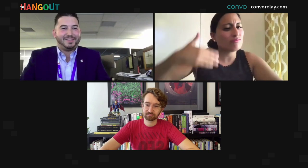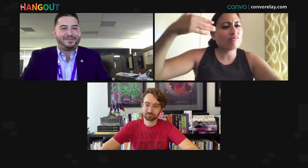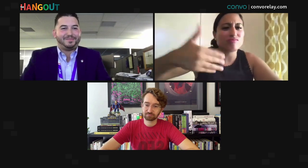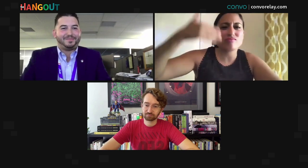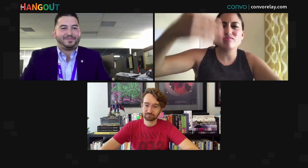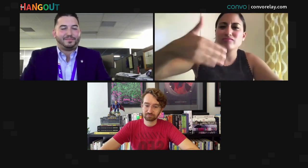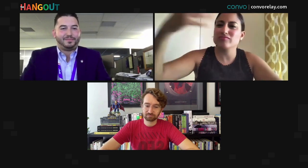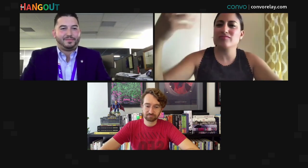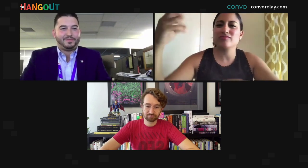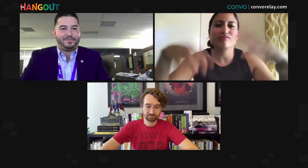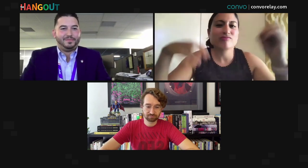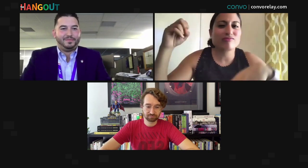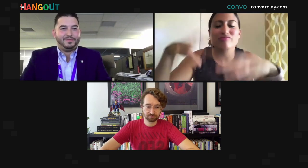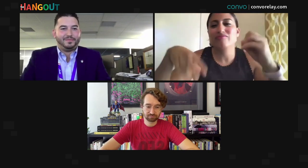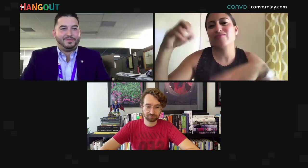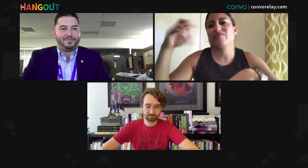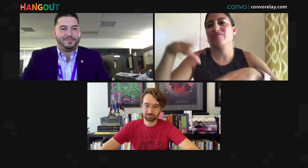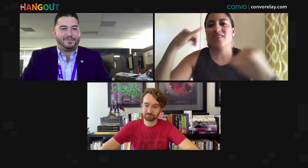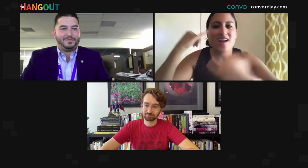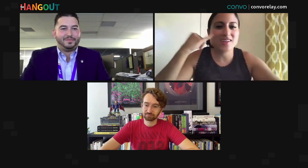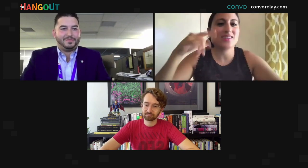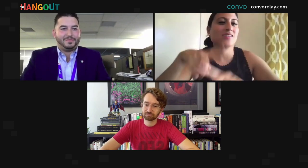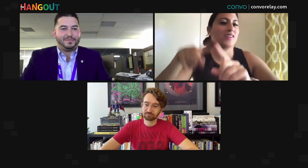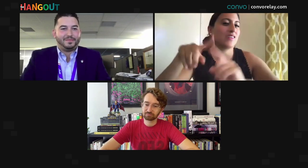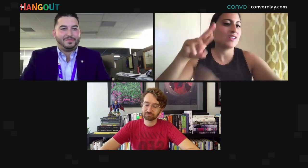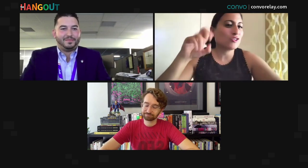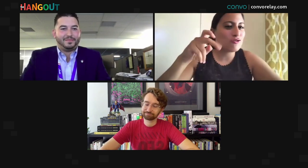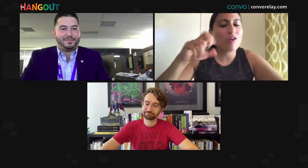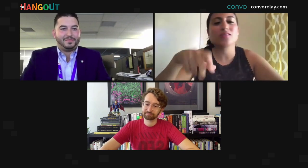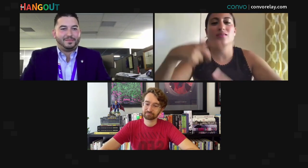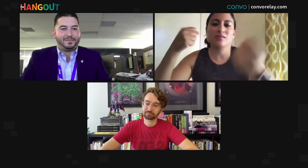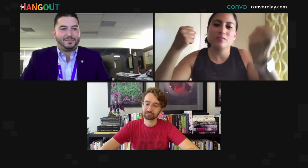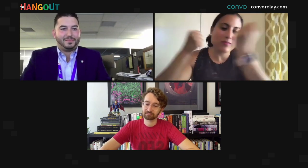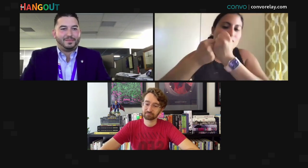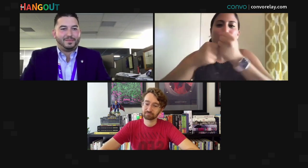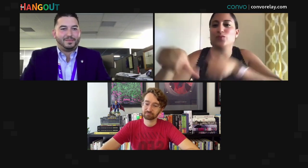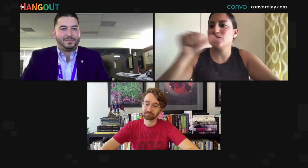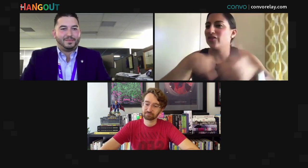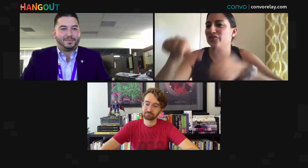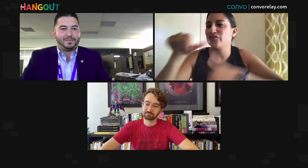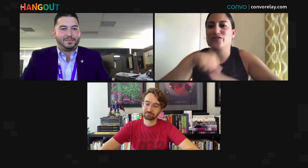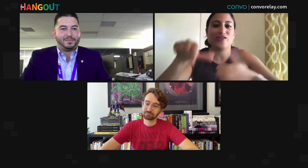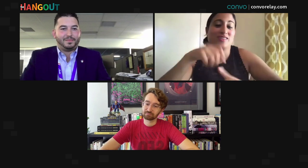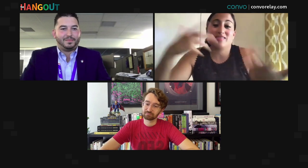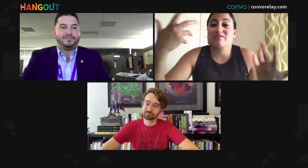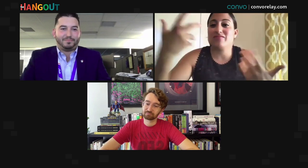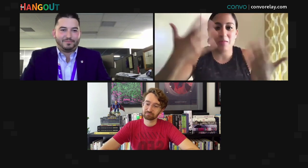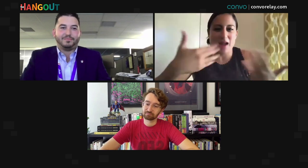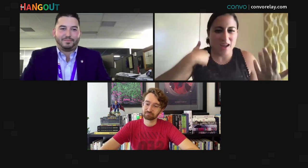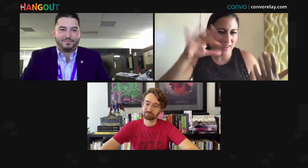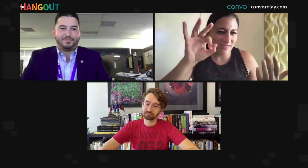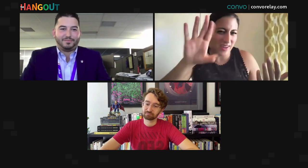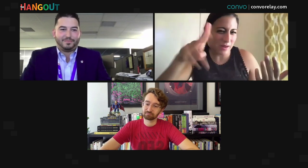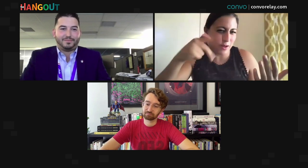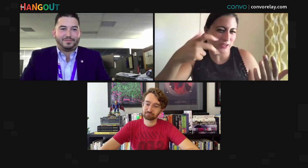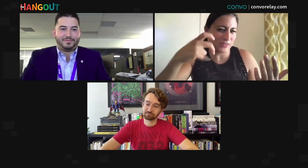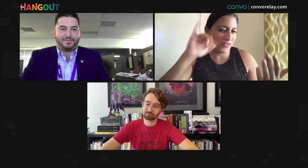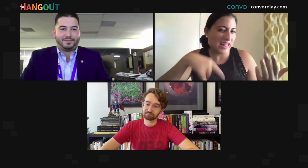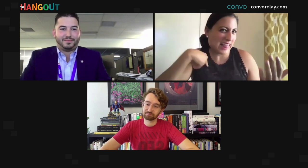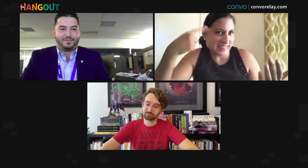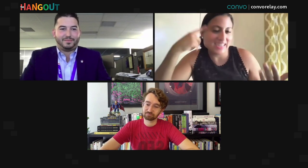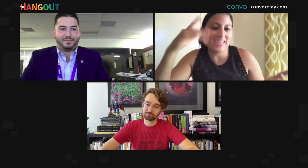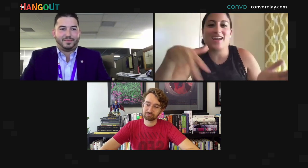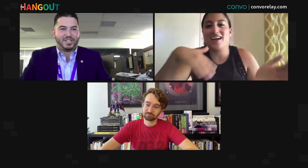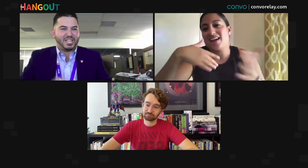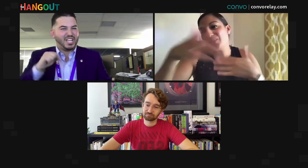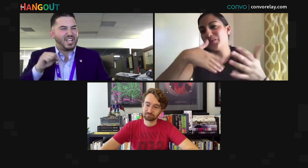this conversation at Hangouts, and we definitely need to have this conversation more often and share ideas and stories and just support each other.